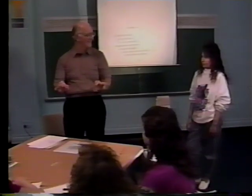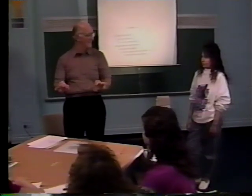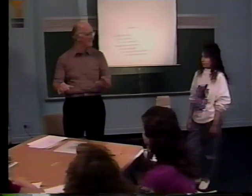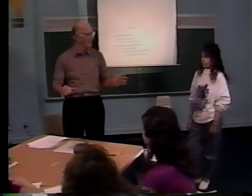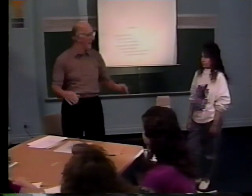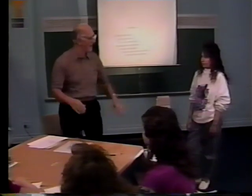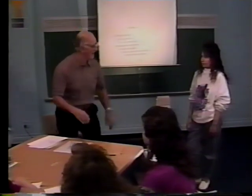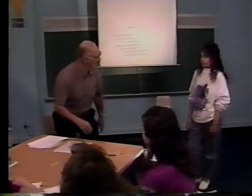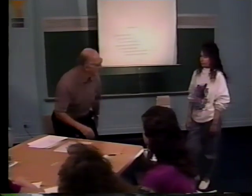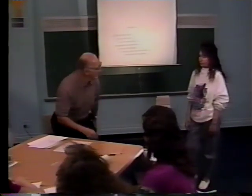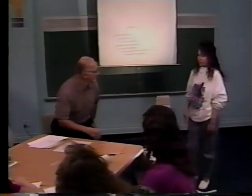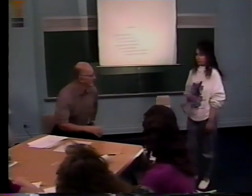Please try it.